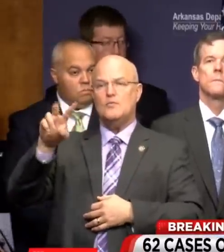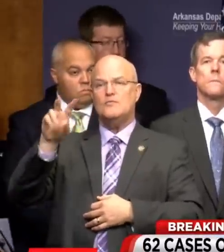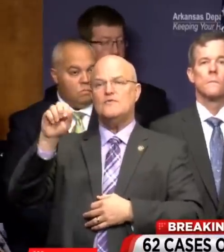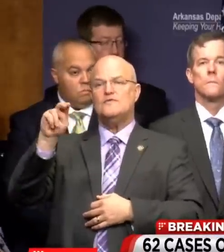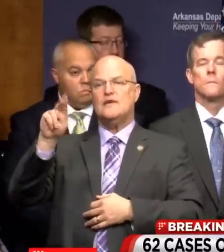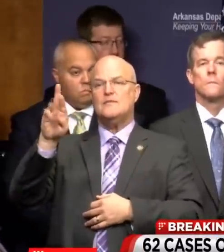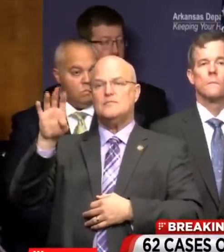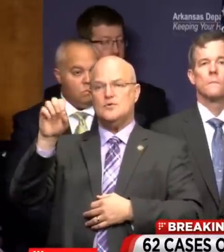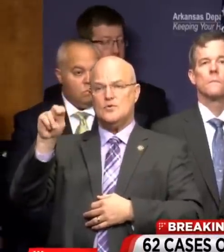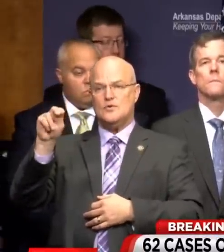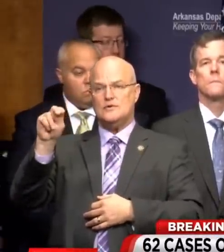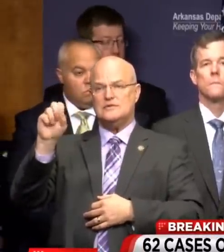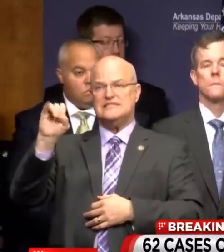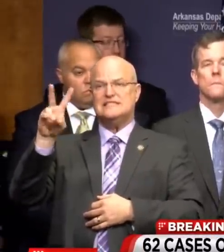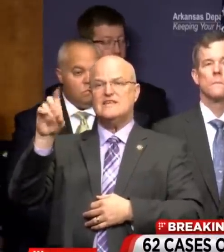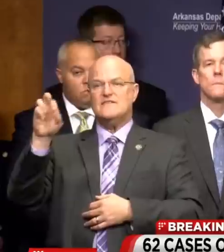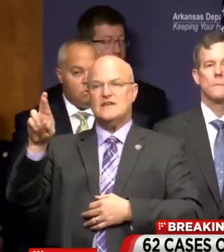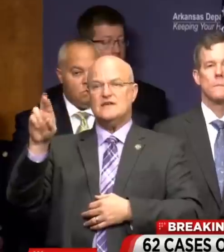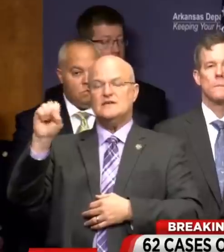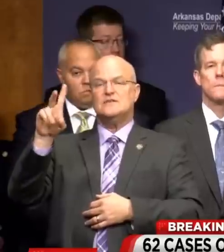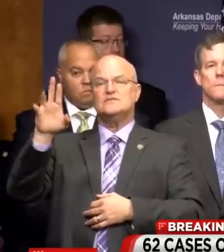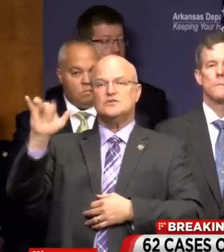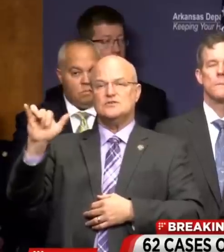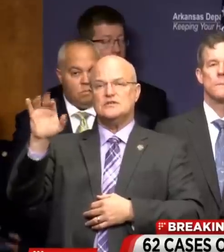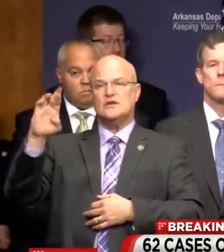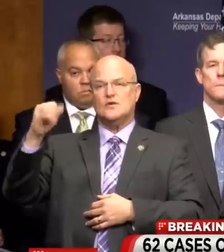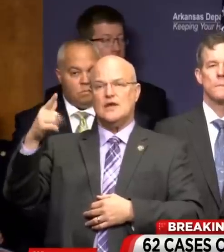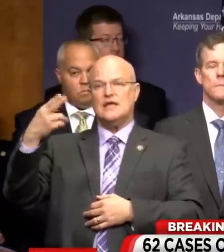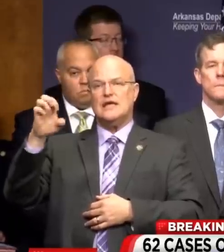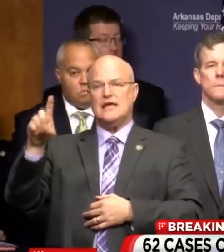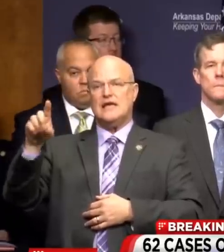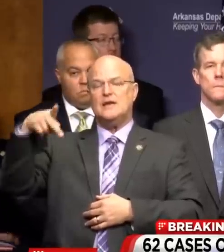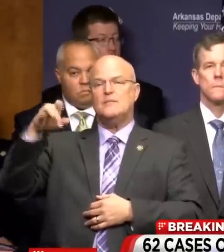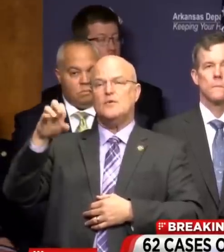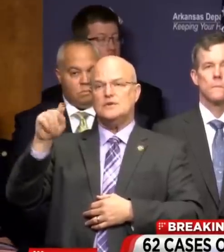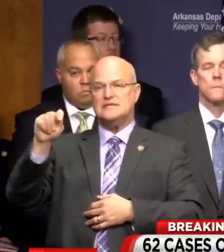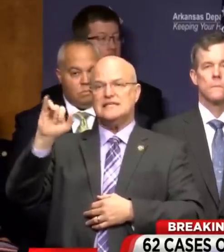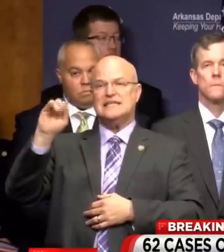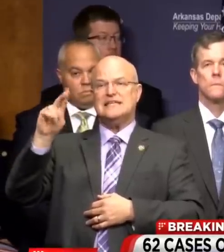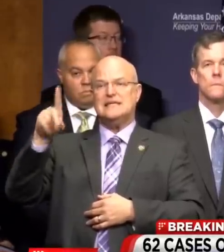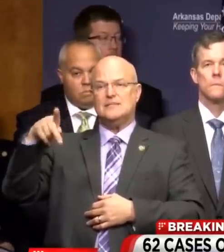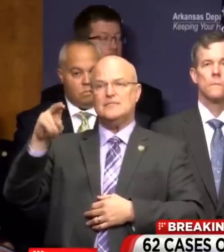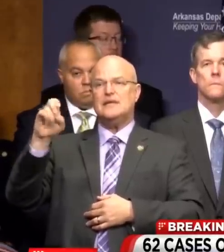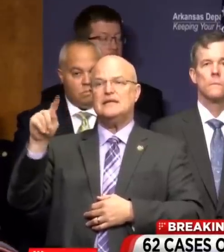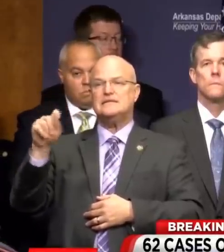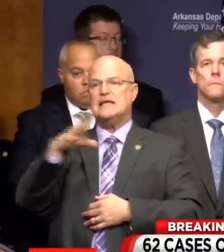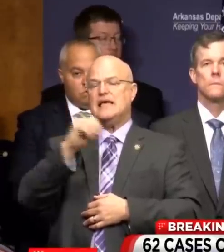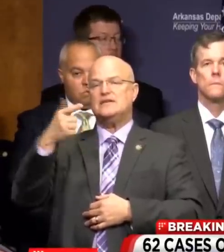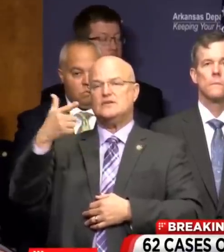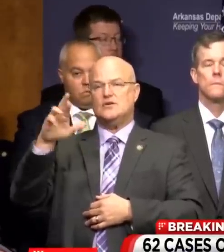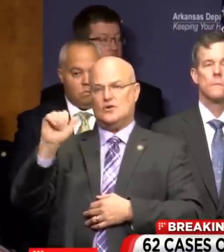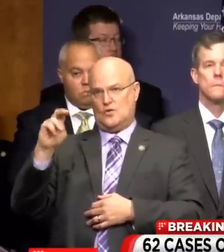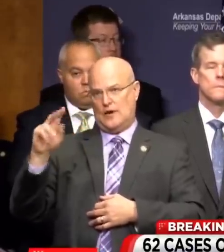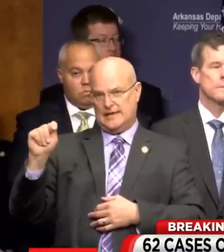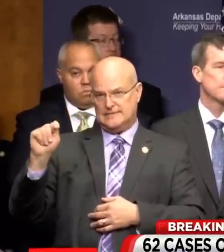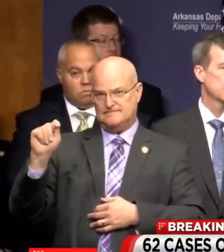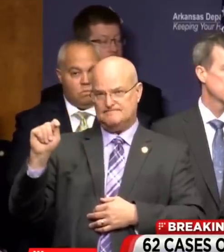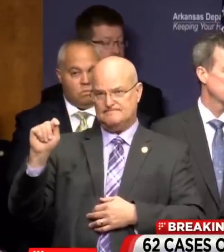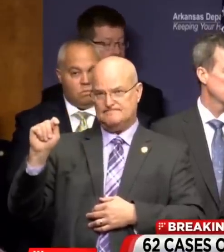Buren, Sevier, Searcy, Craighead, Clark, Poinsett, Independence, and Grant.